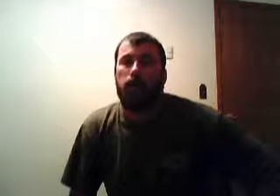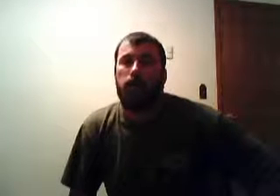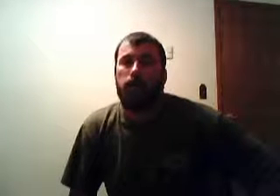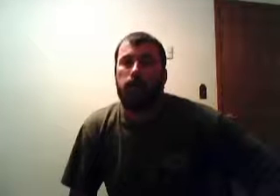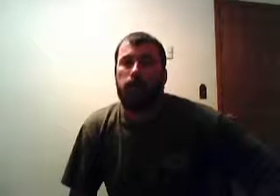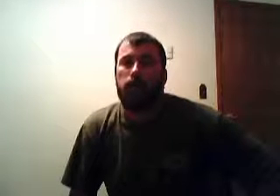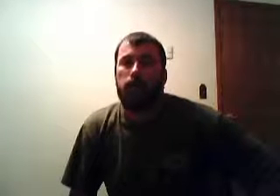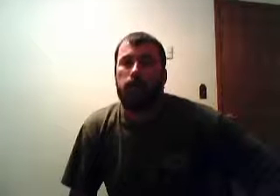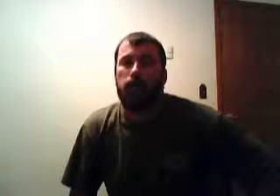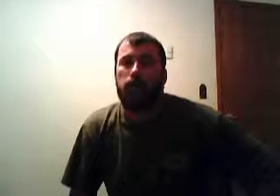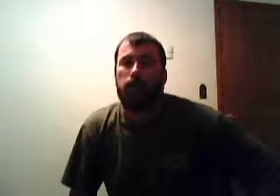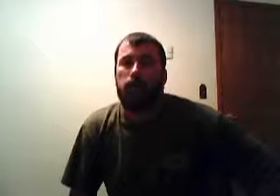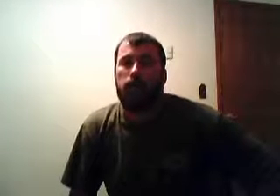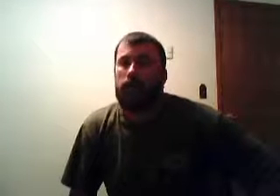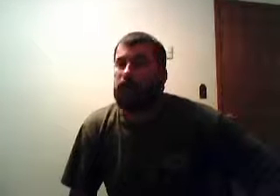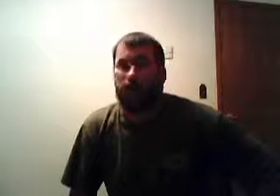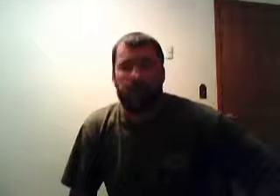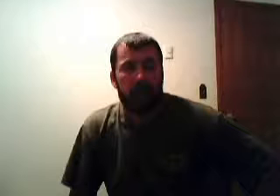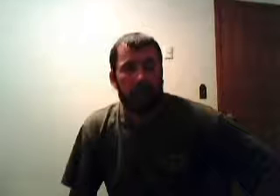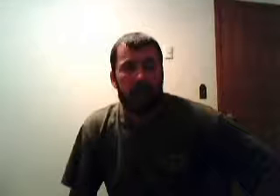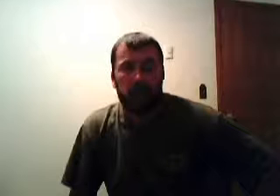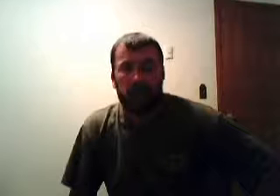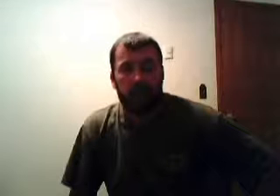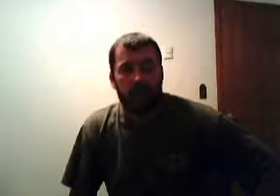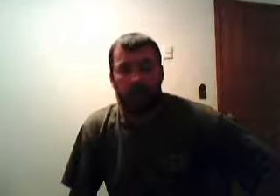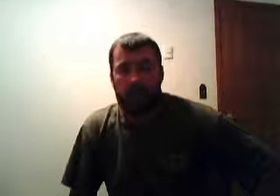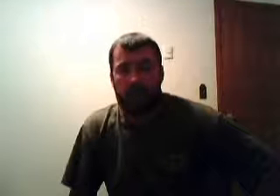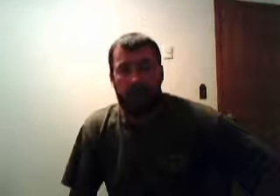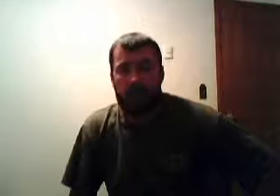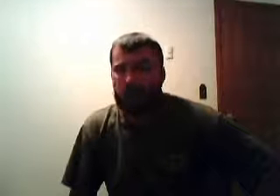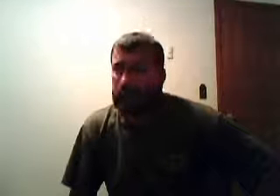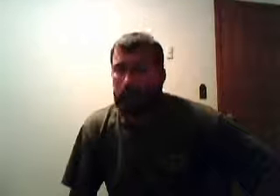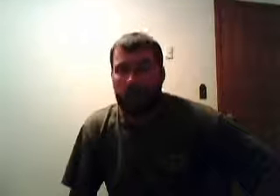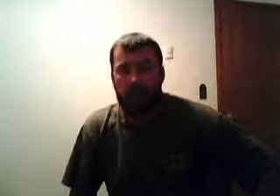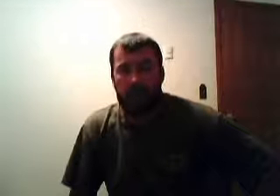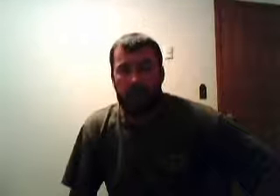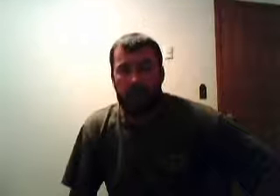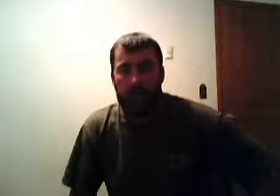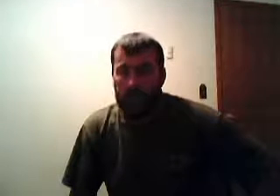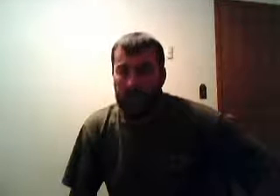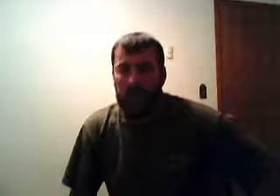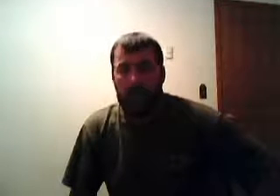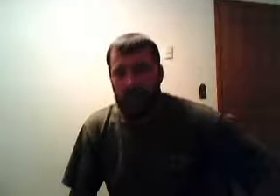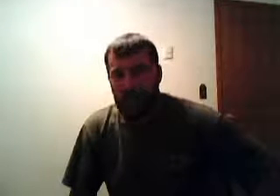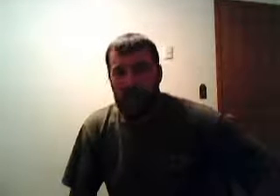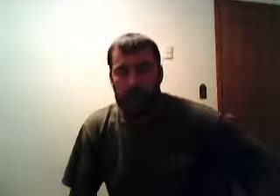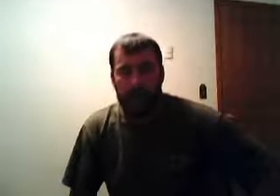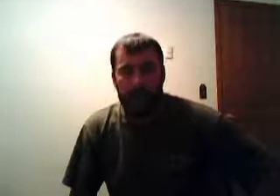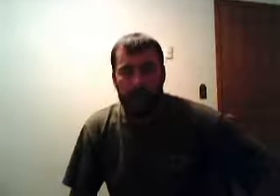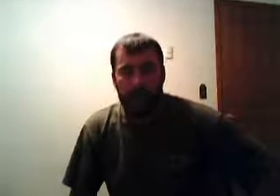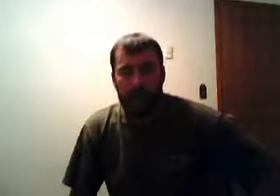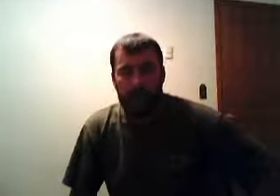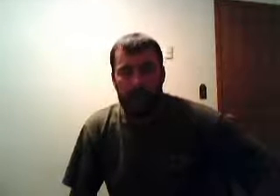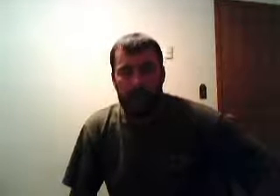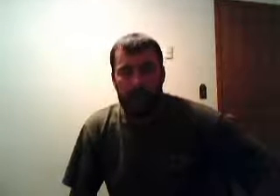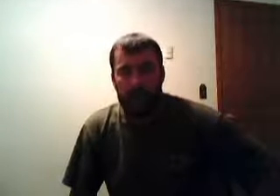morning and to say, it's, you know, things have changed. We got to take you. We got to do this. We got to do that. You